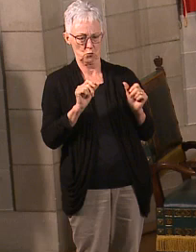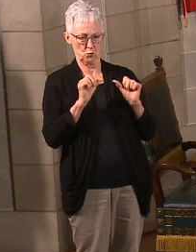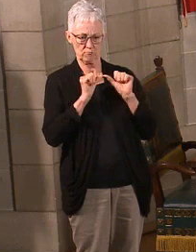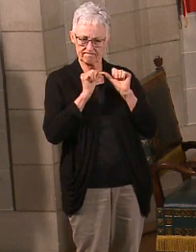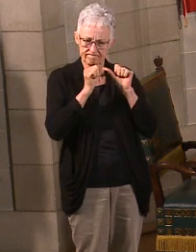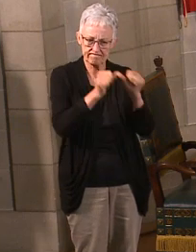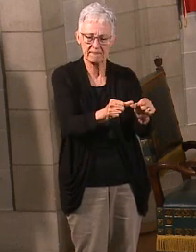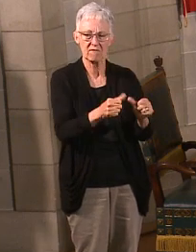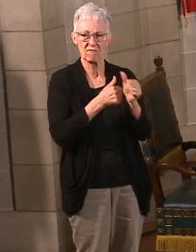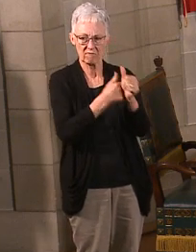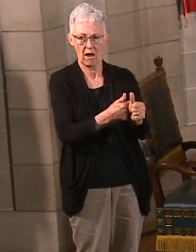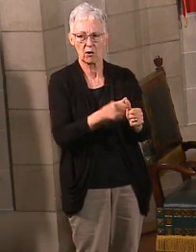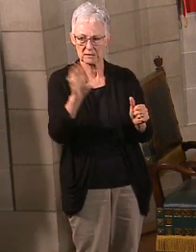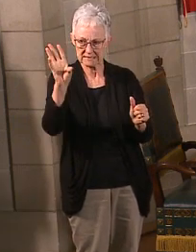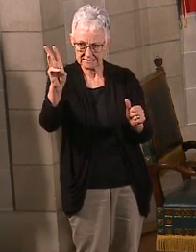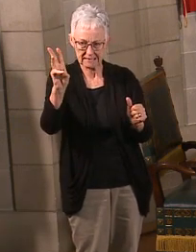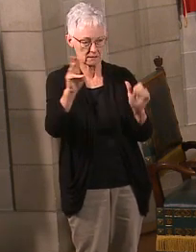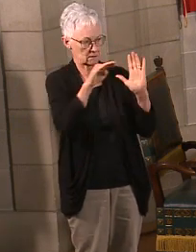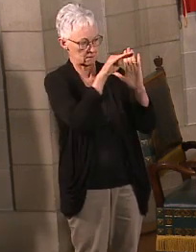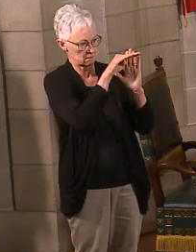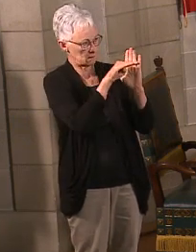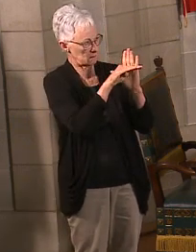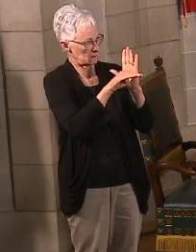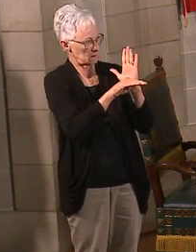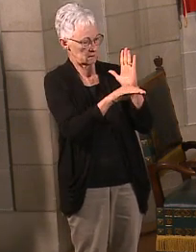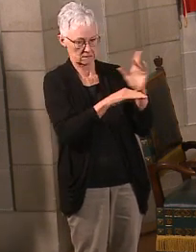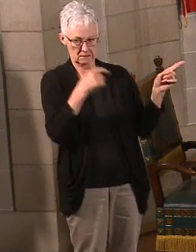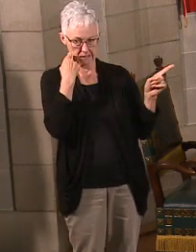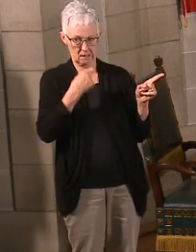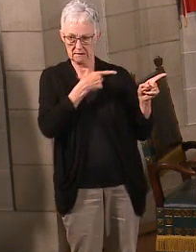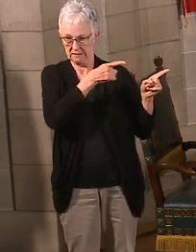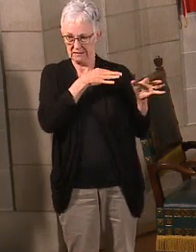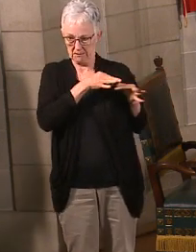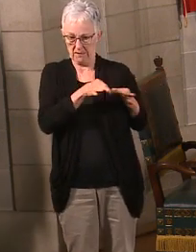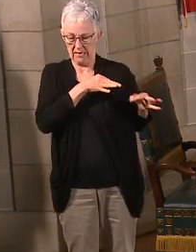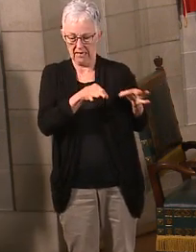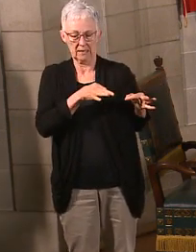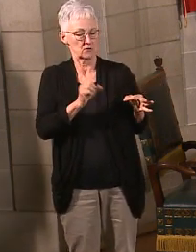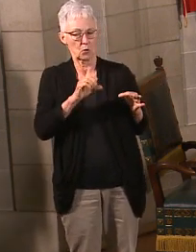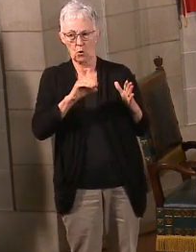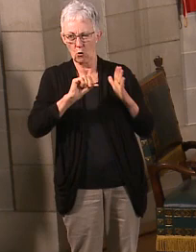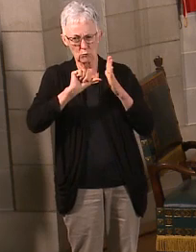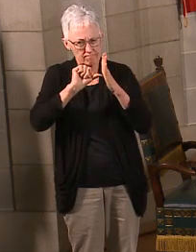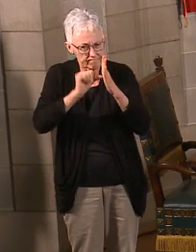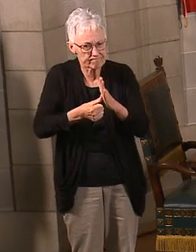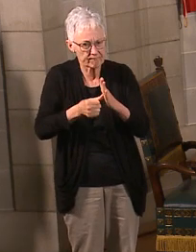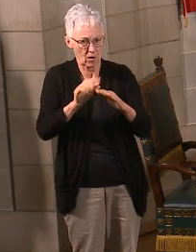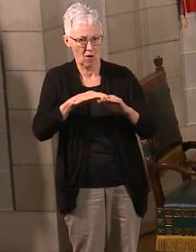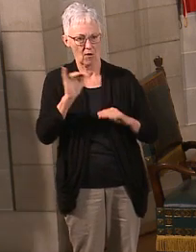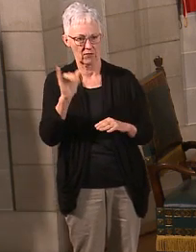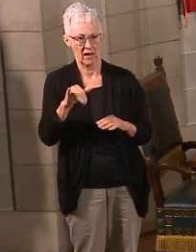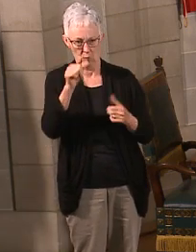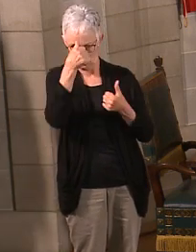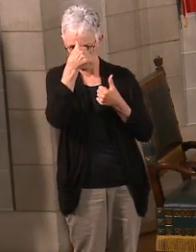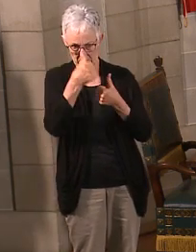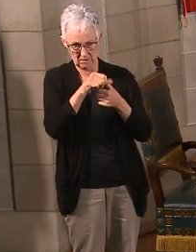home and stay healthy that we just covered. So we want to continue to emphasize that and have Nebraskans think about those 6 rules.